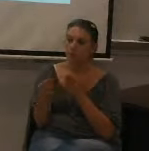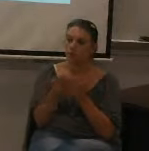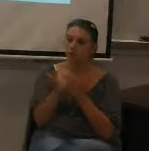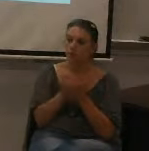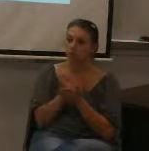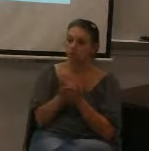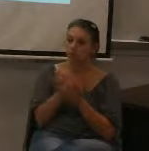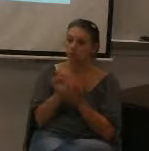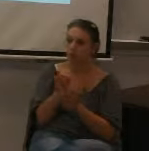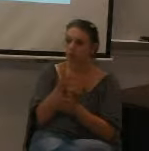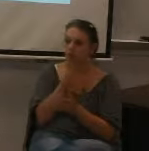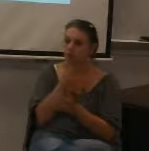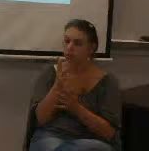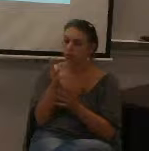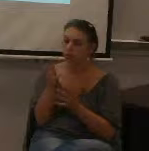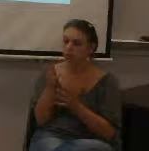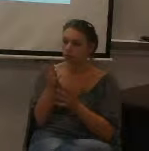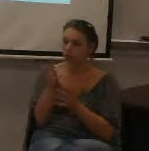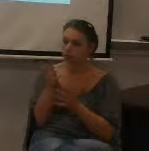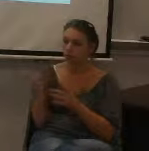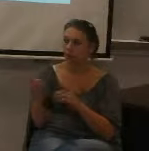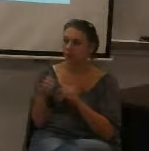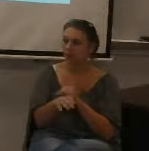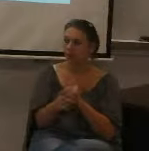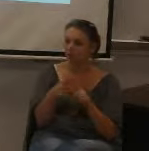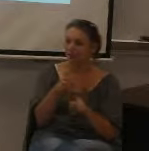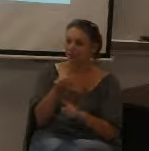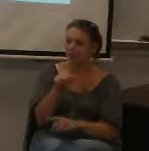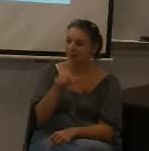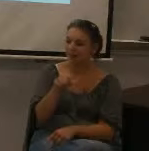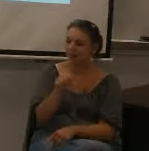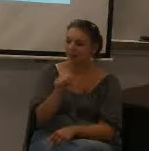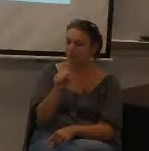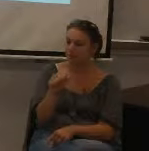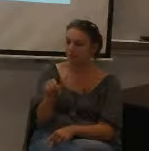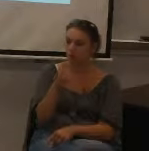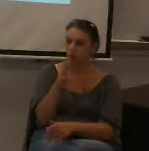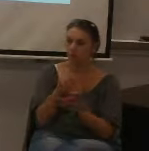and provide their water for them. It's becoming very valuable, this water.